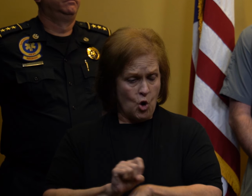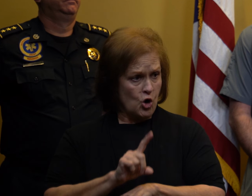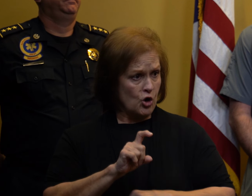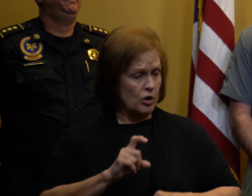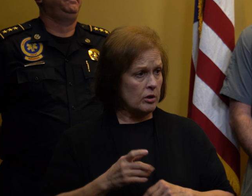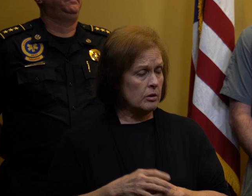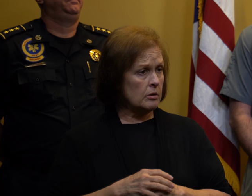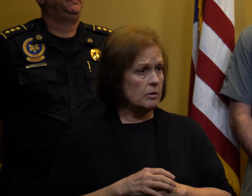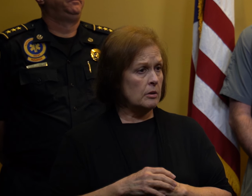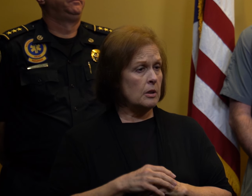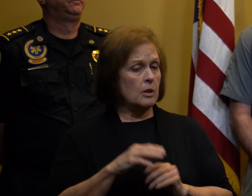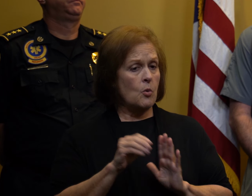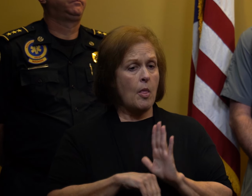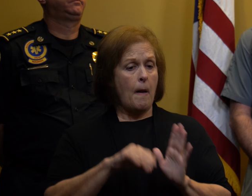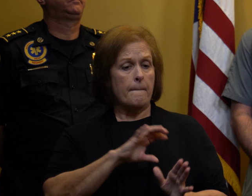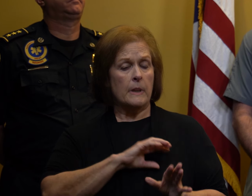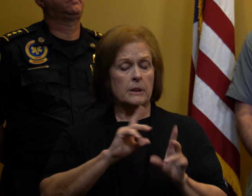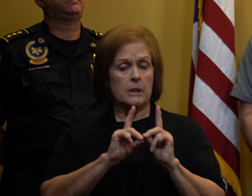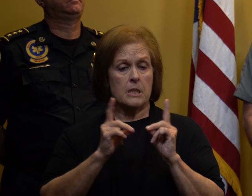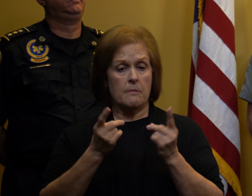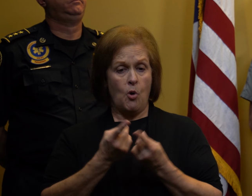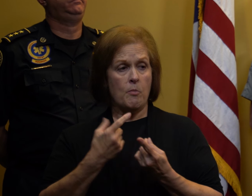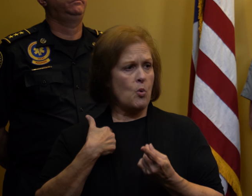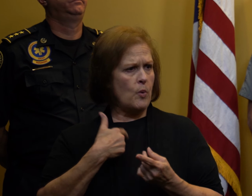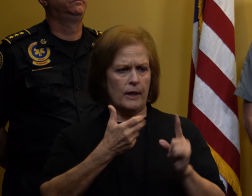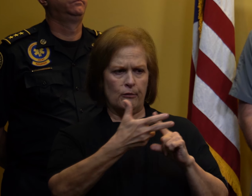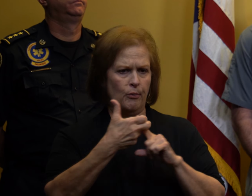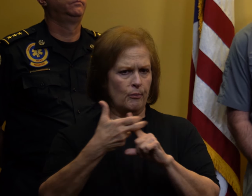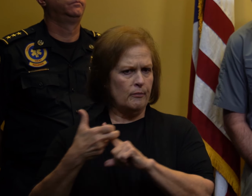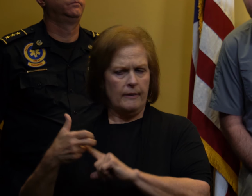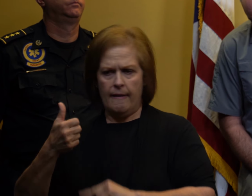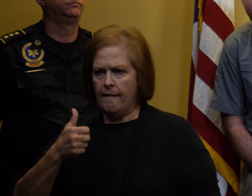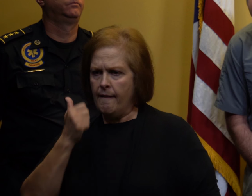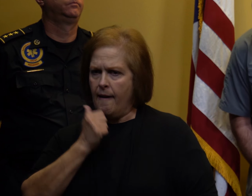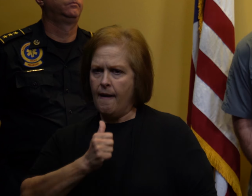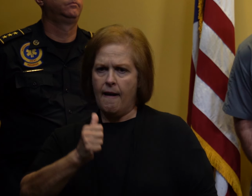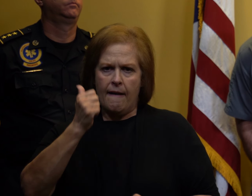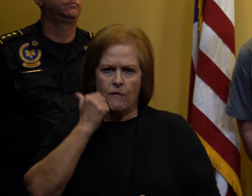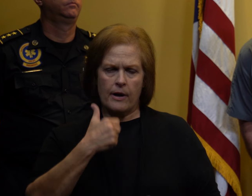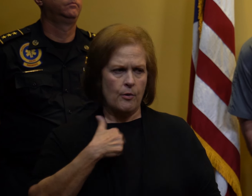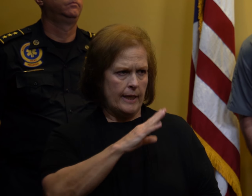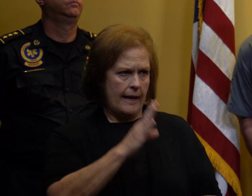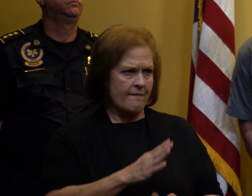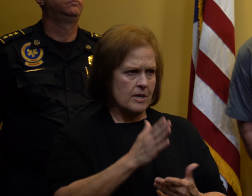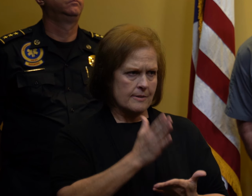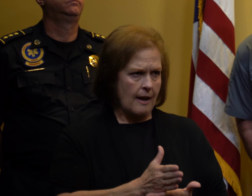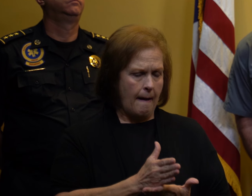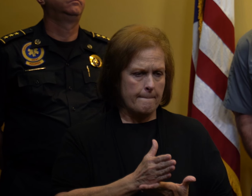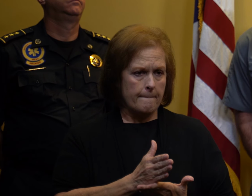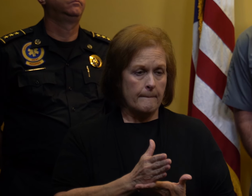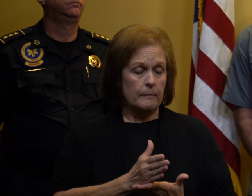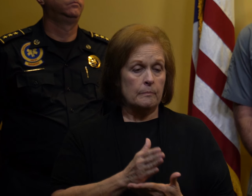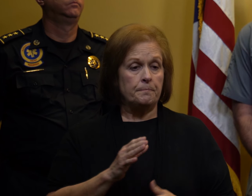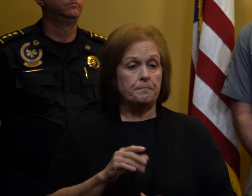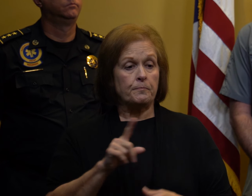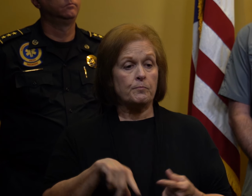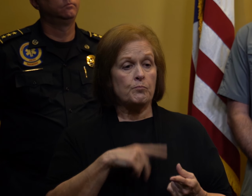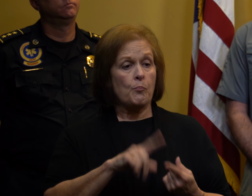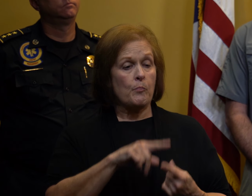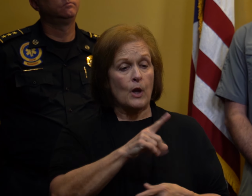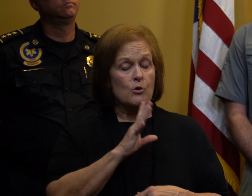Well, the New Orleans Police Department, we're recruiting every day, right? So we don't stop. When you